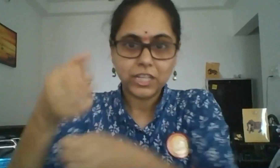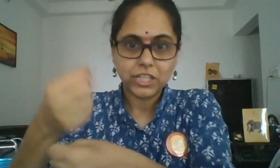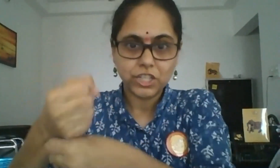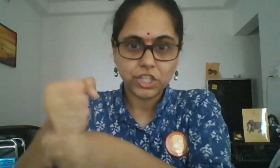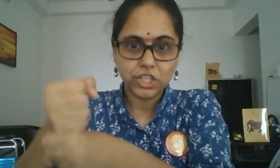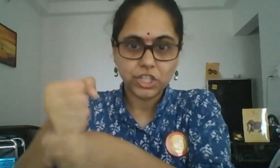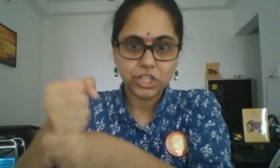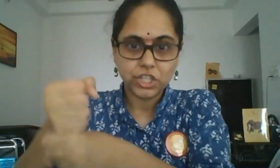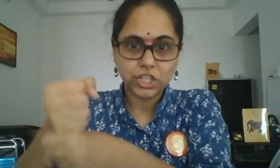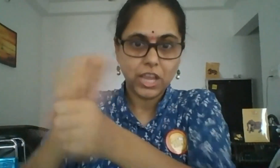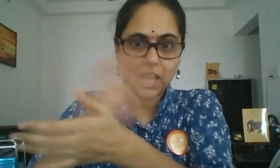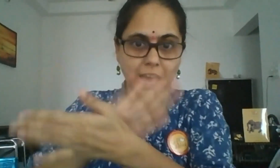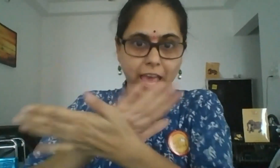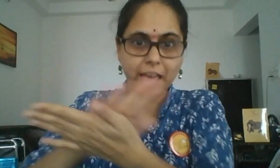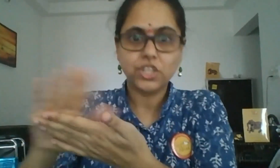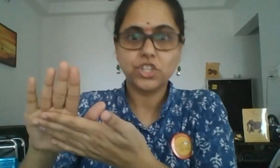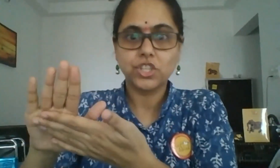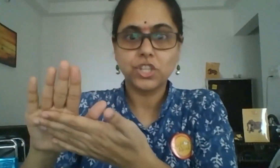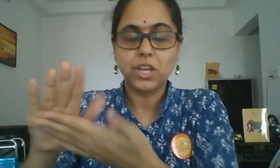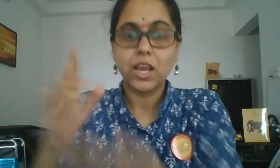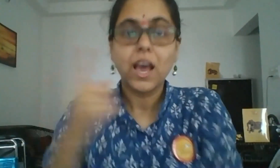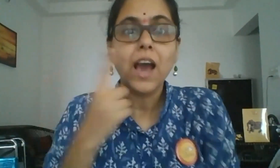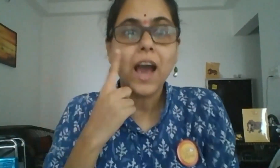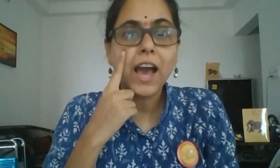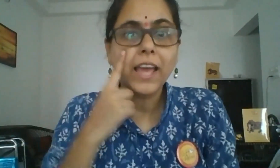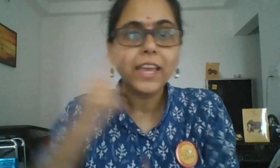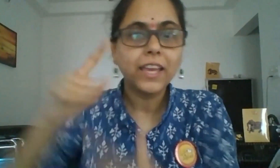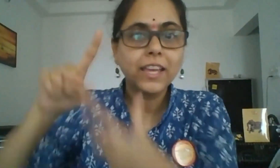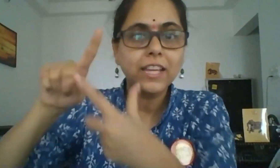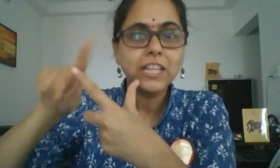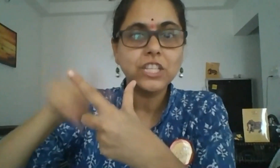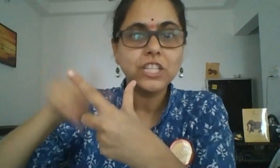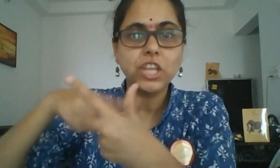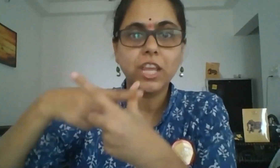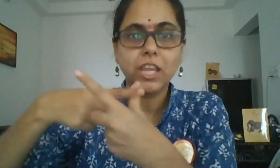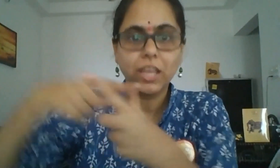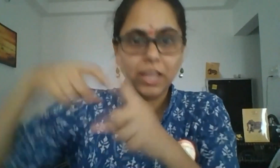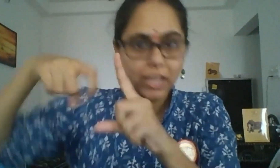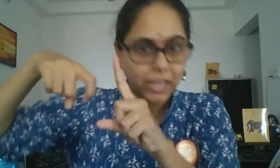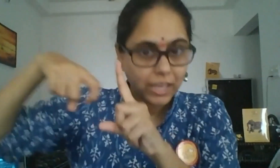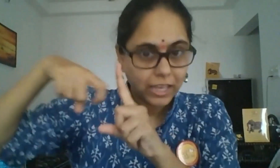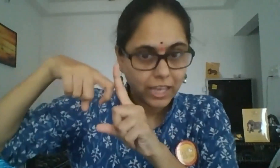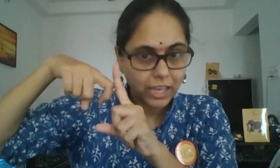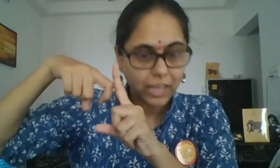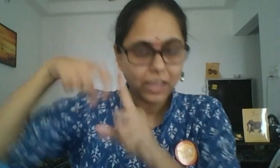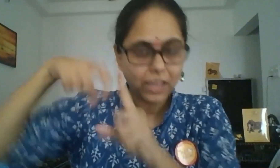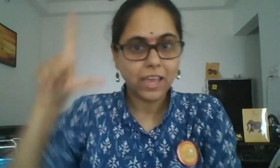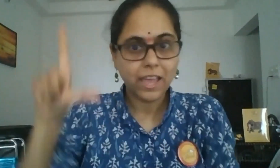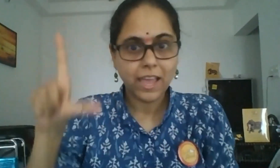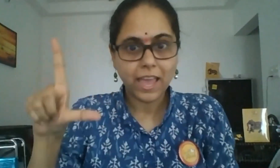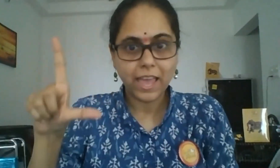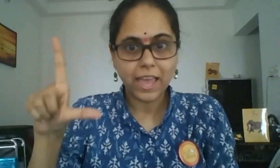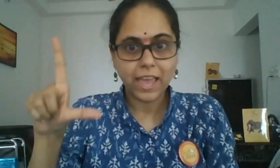G, H, I, J, K,